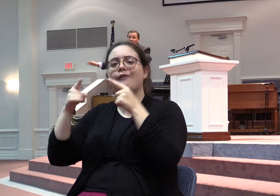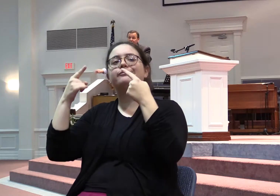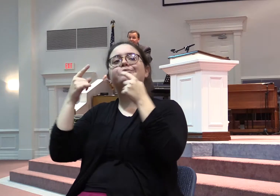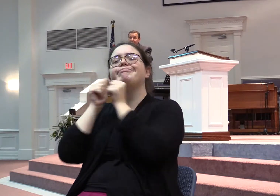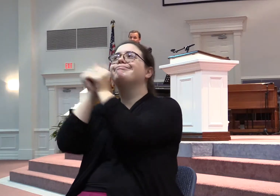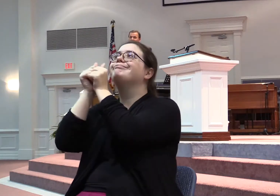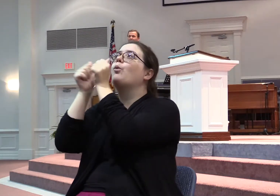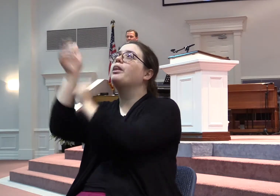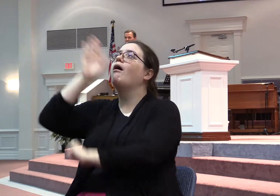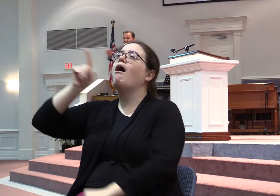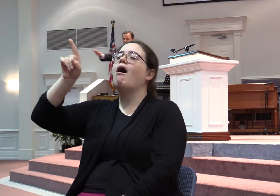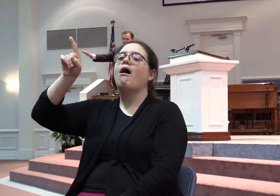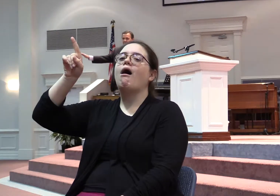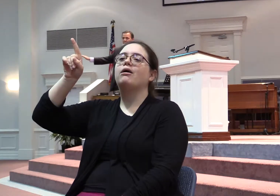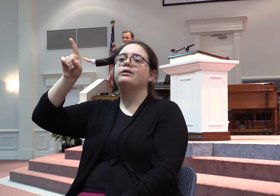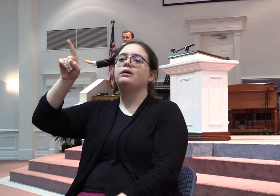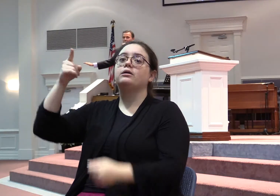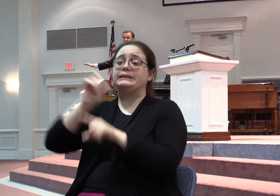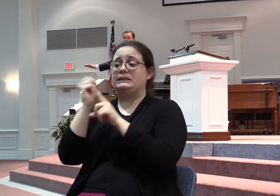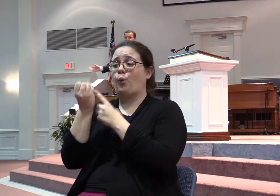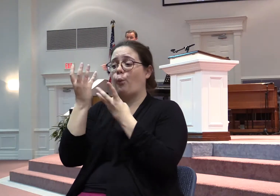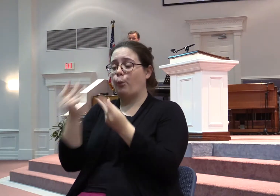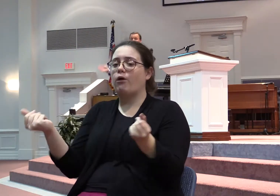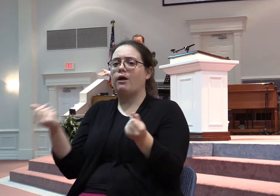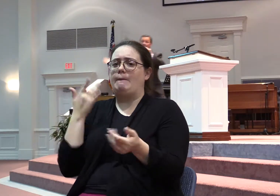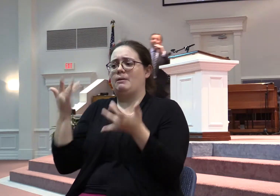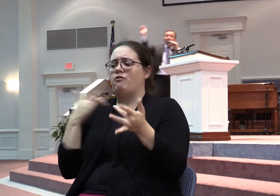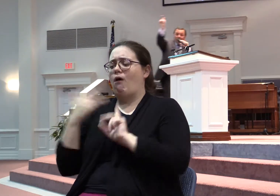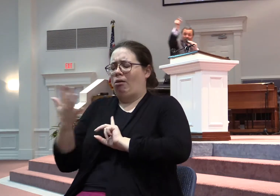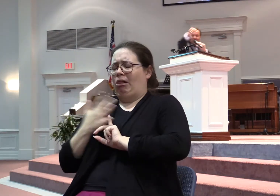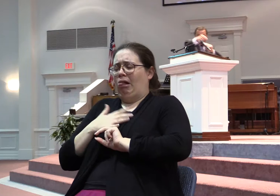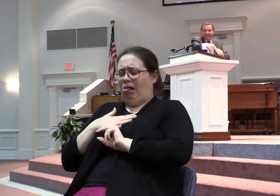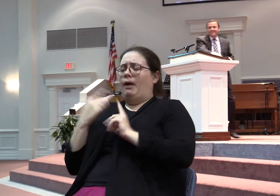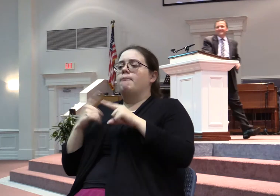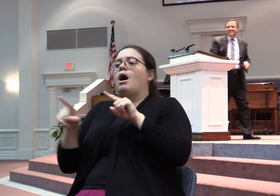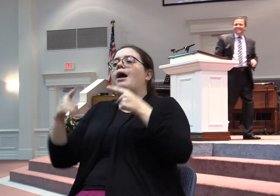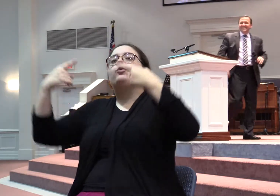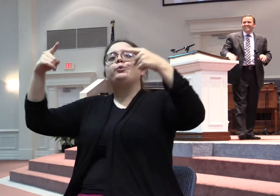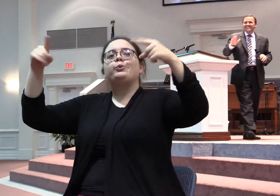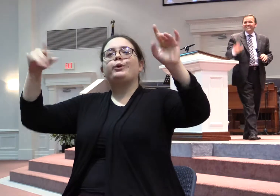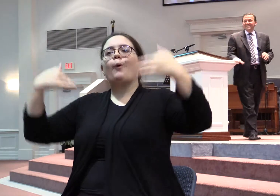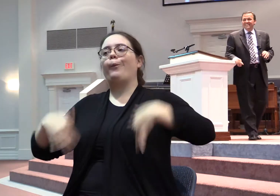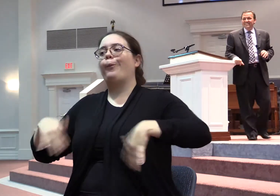it's all said and done, you may feel like the whole world's against you, but when you come out on the other